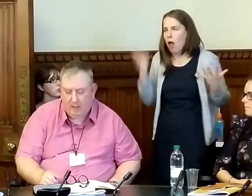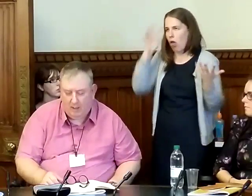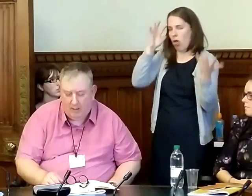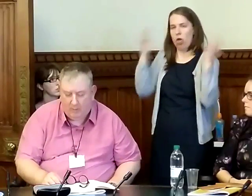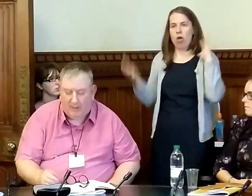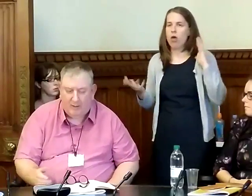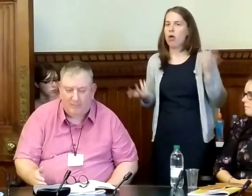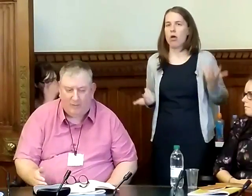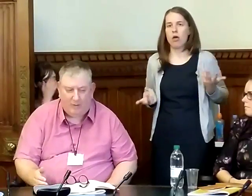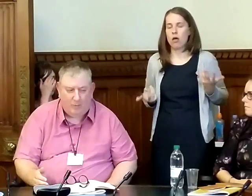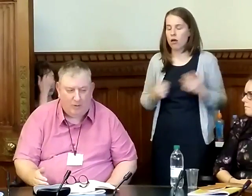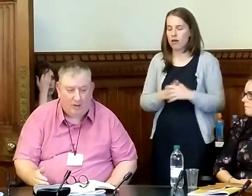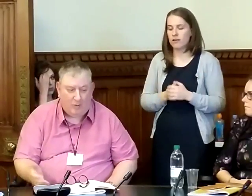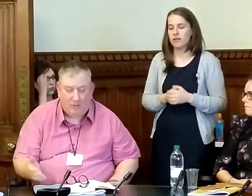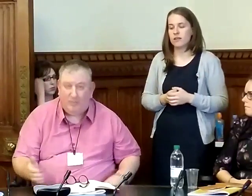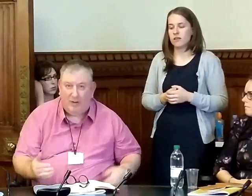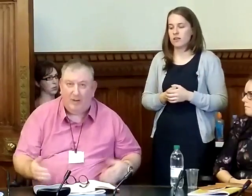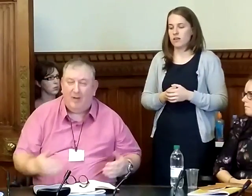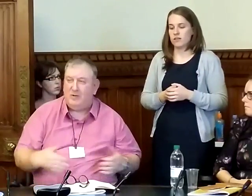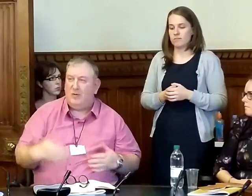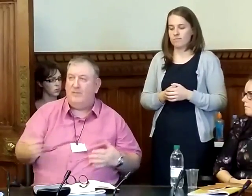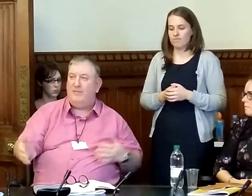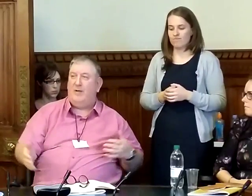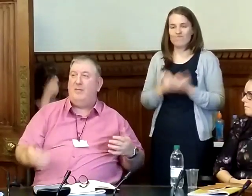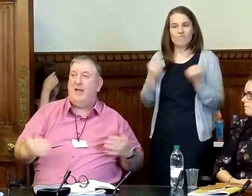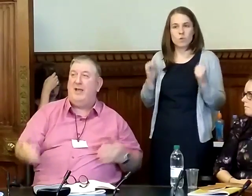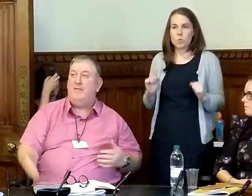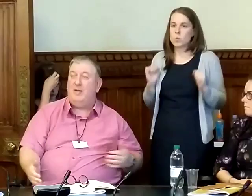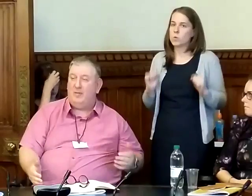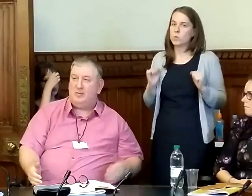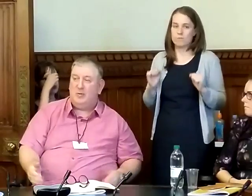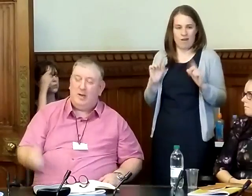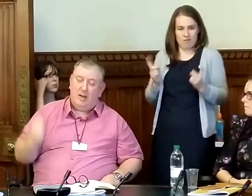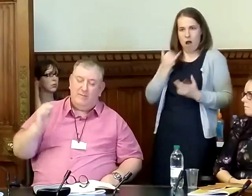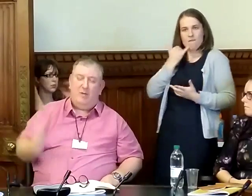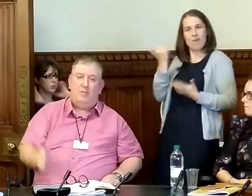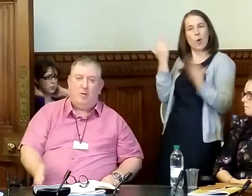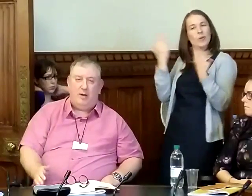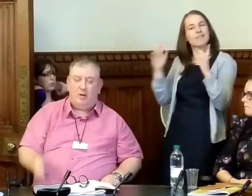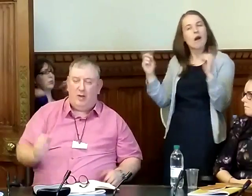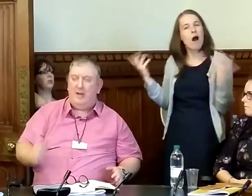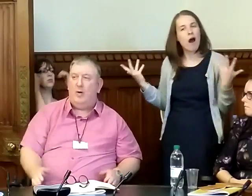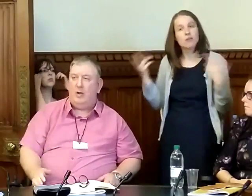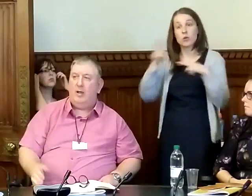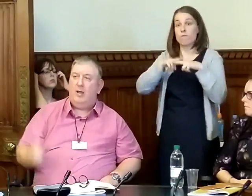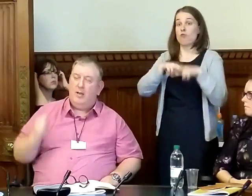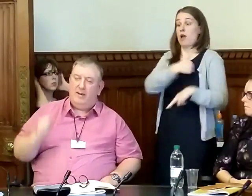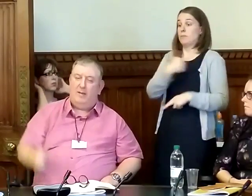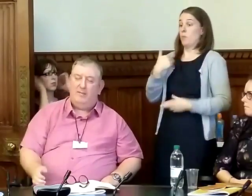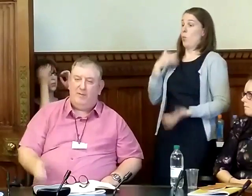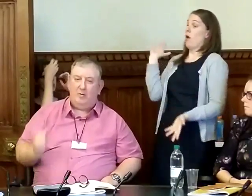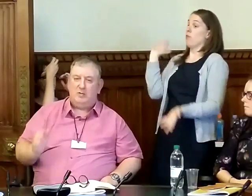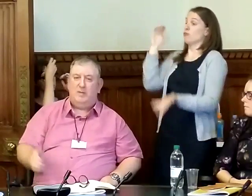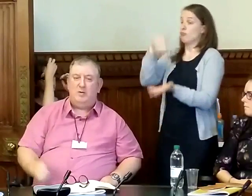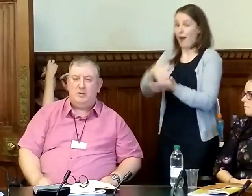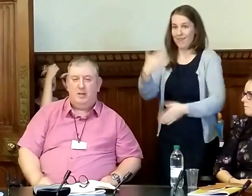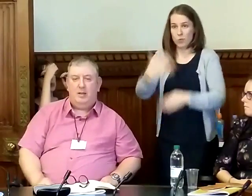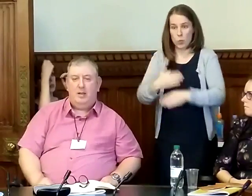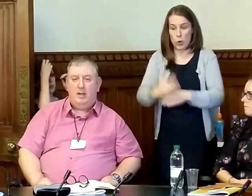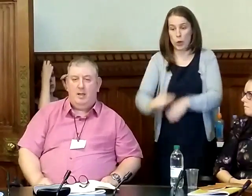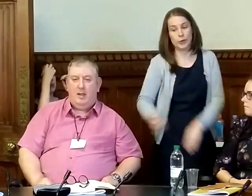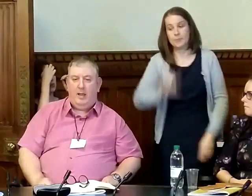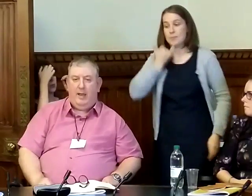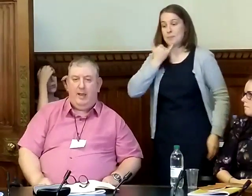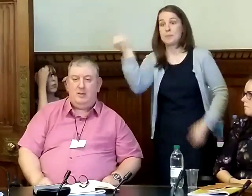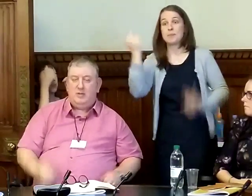then waited until the following morning. I couldn't phone her up that evening, otherwise I would. Following morning, got into work, picked up the phone, spoke to